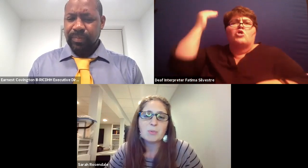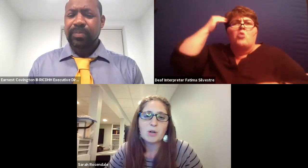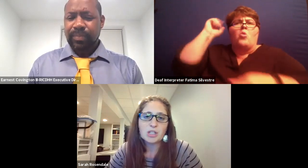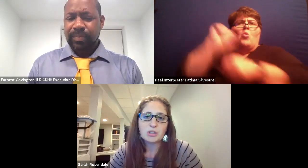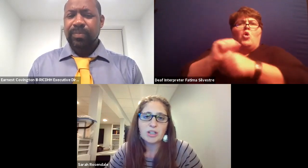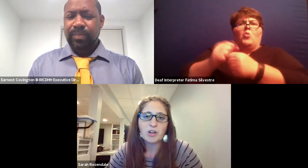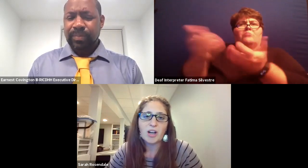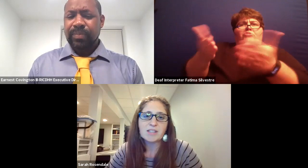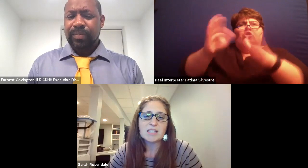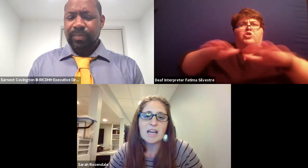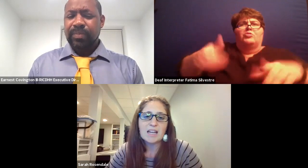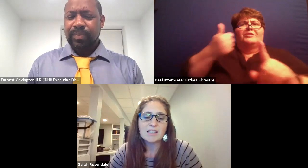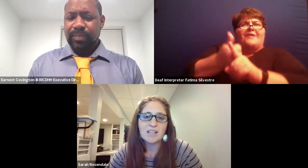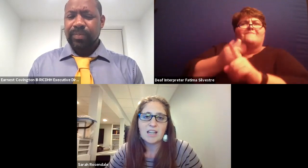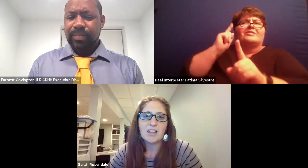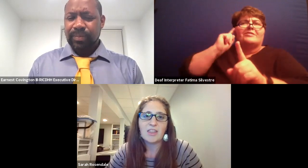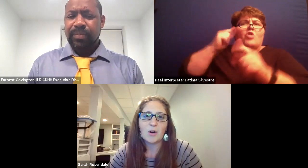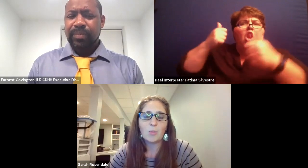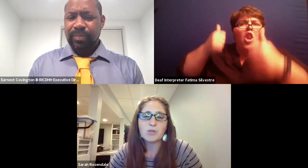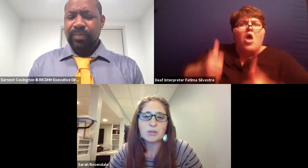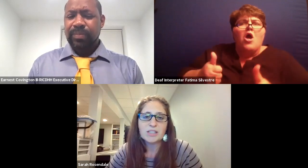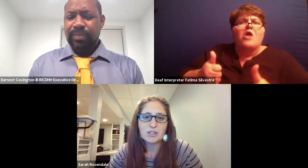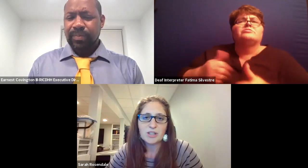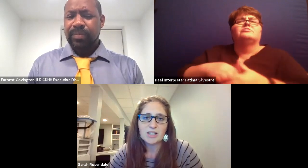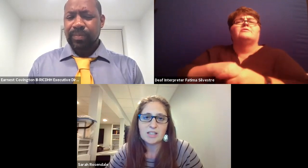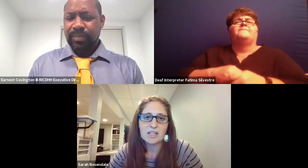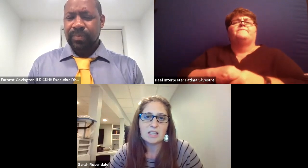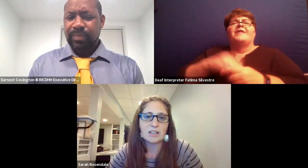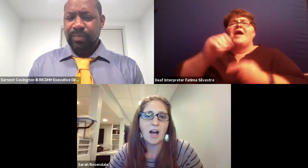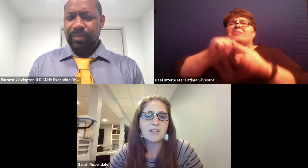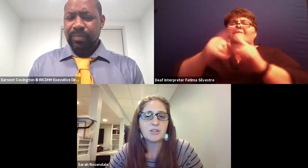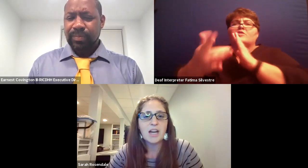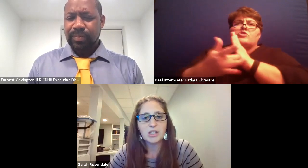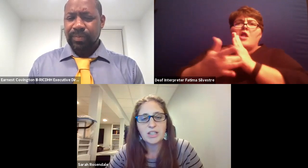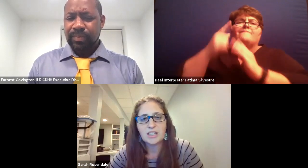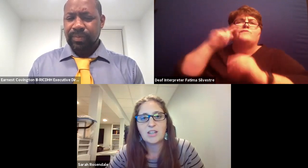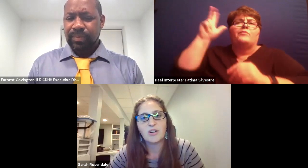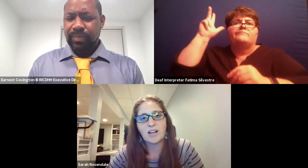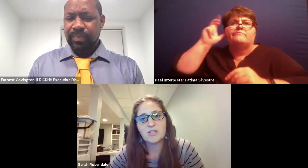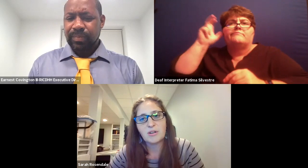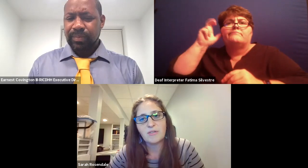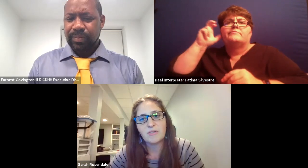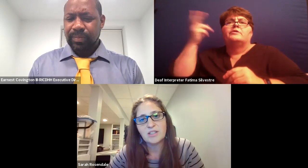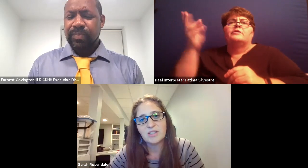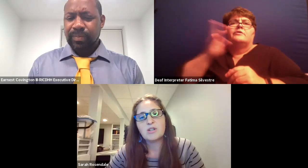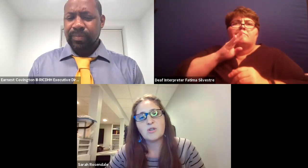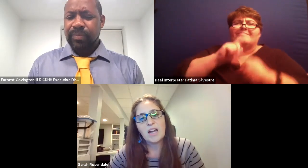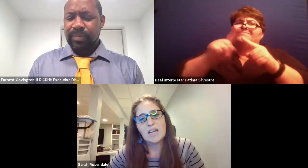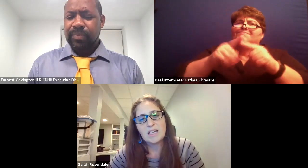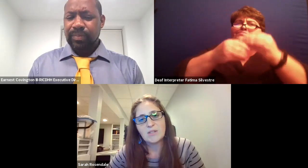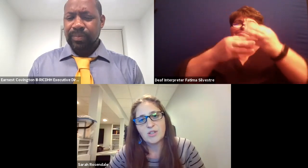also support children across the state in their home school districts in consultation and direct